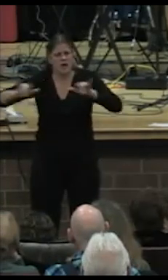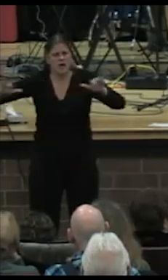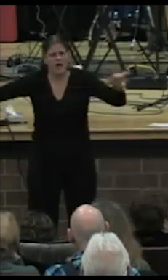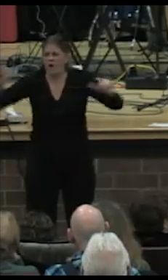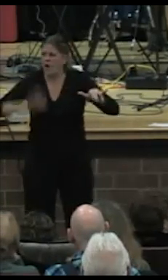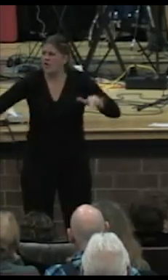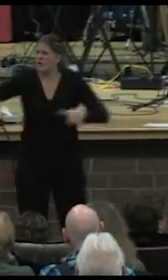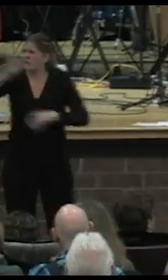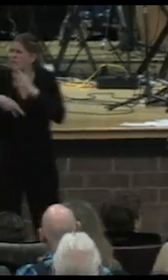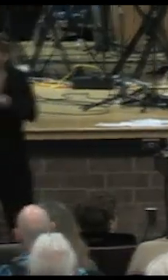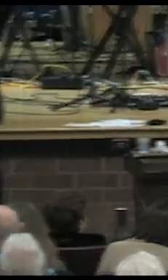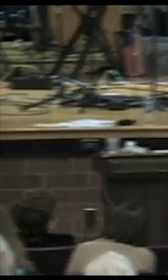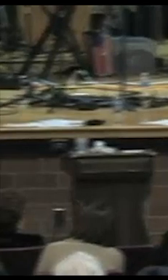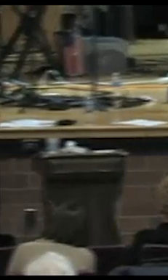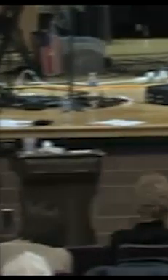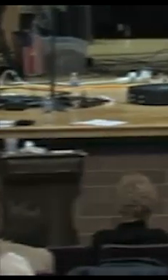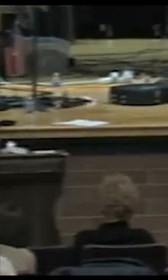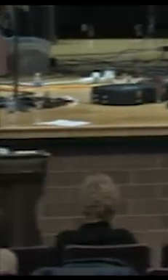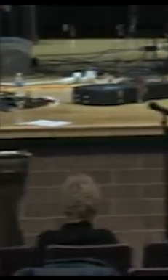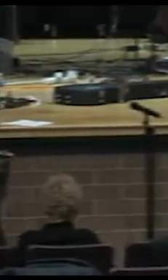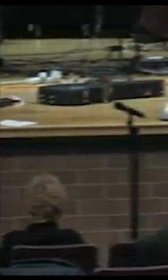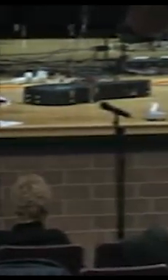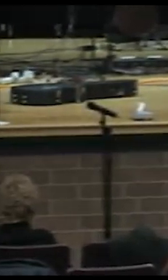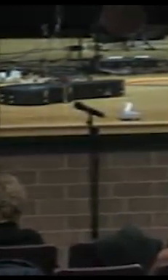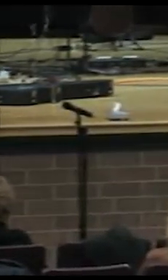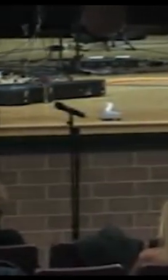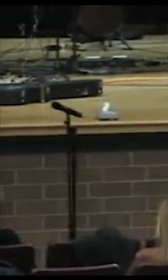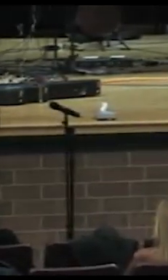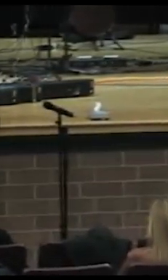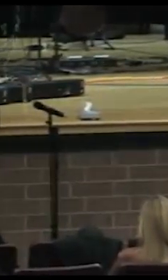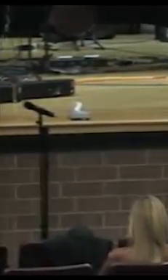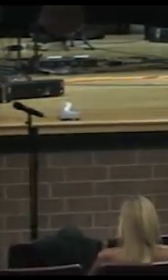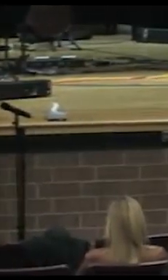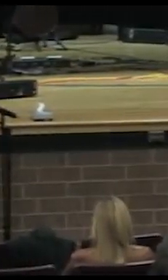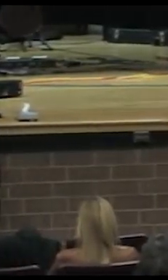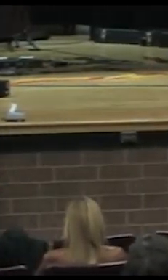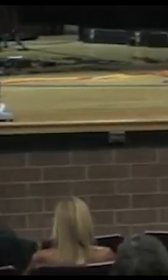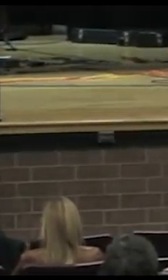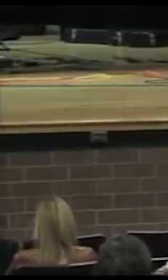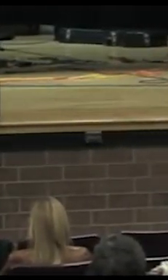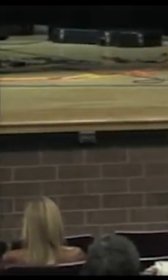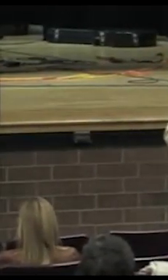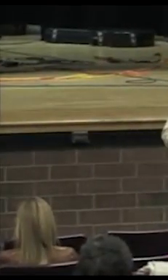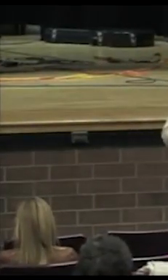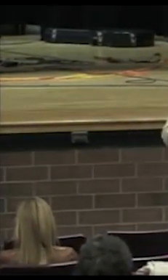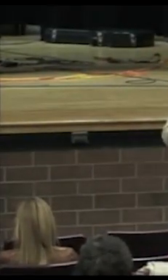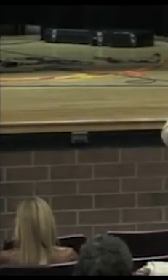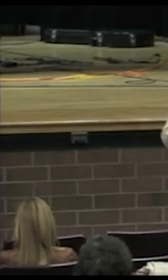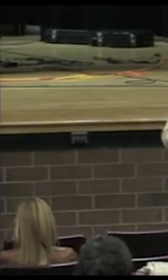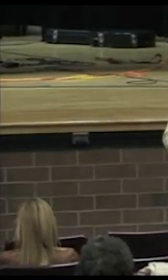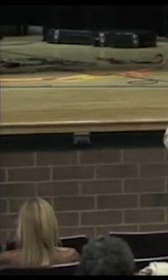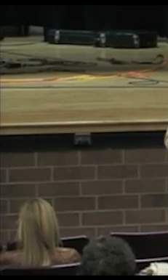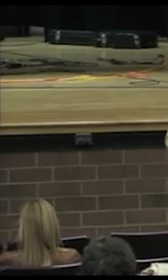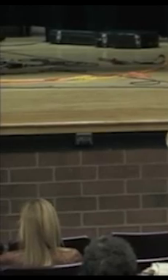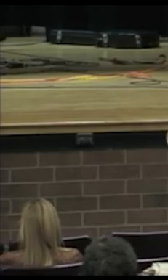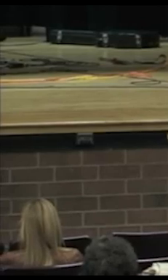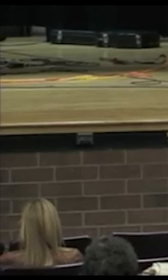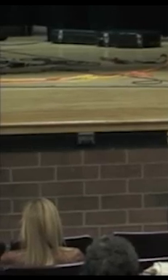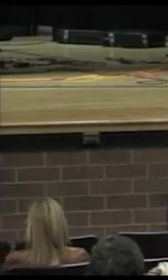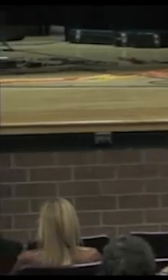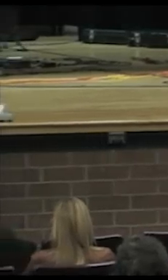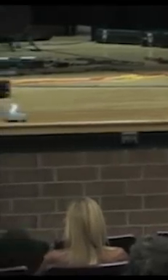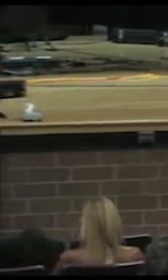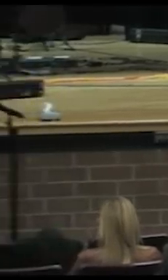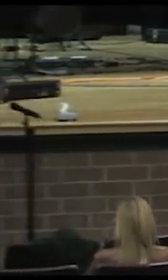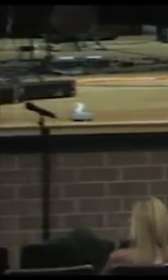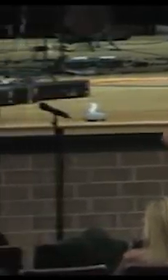people interested in doing? They were interested in making a name for themselves. They